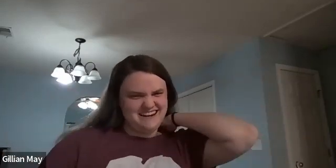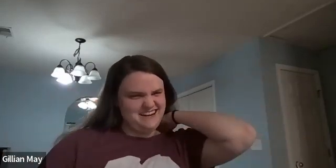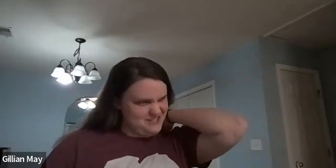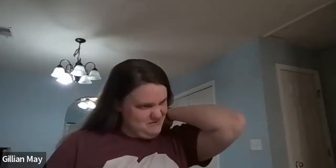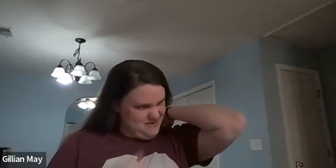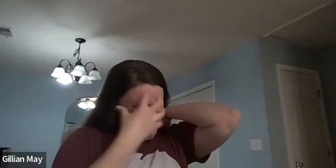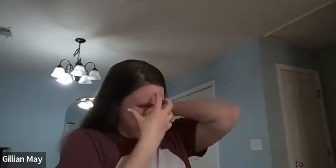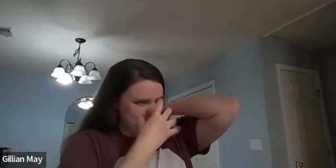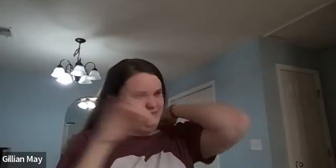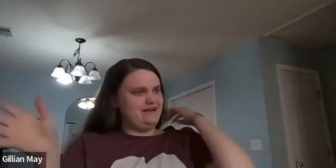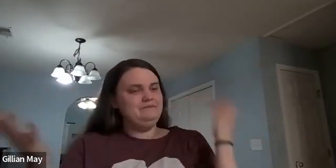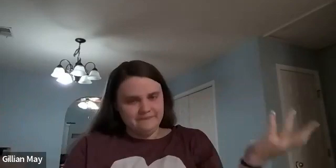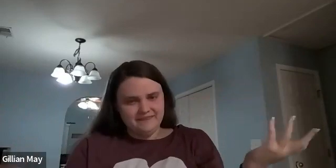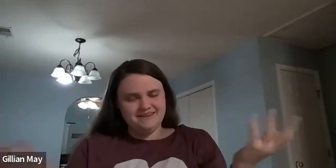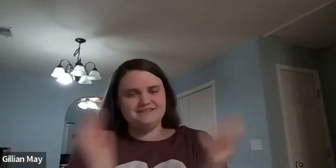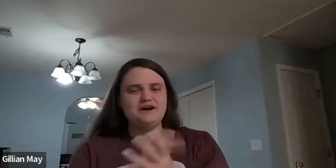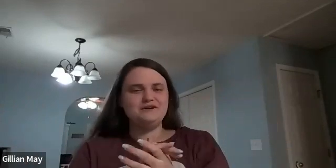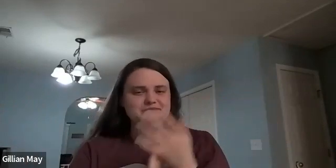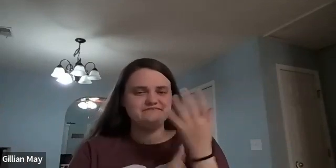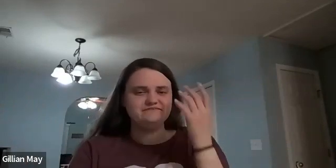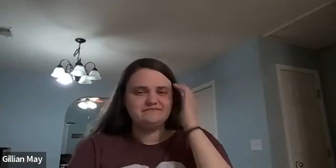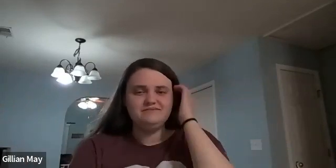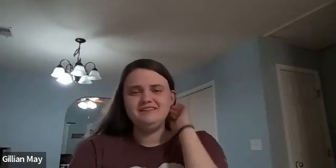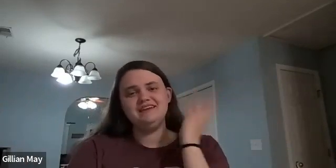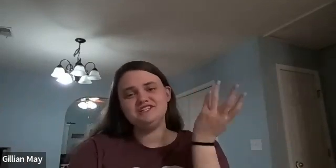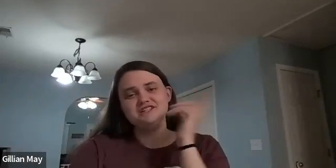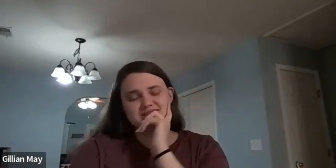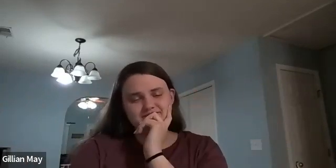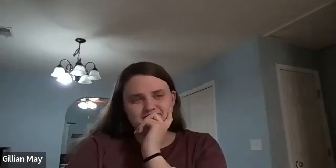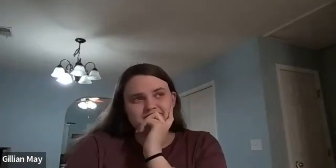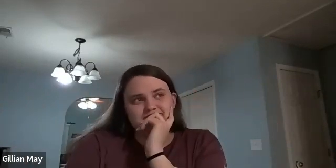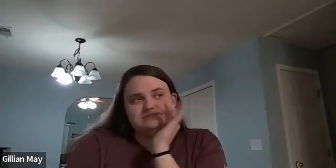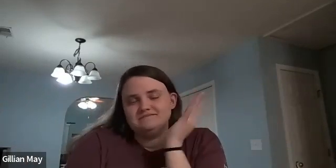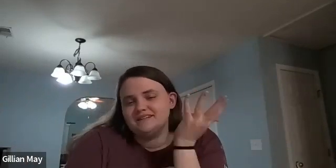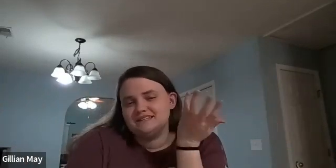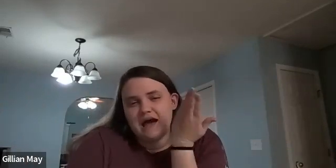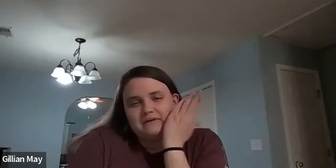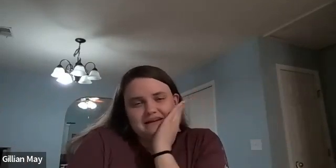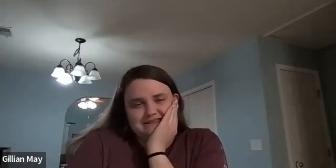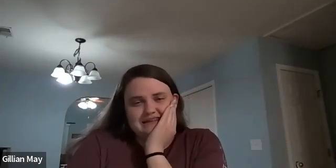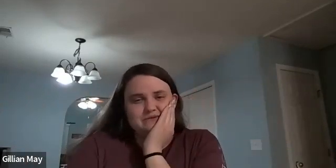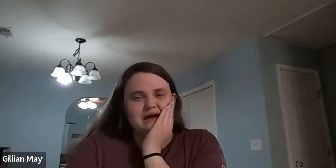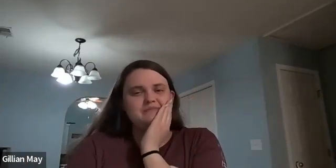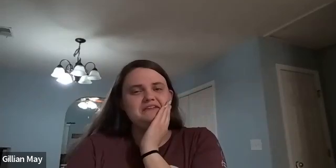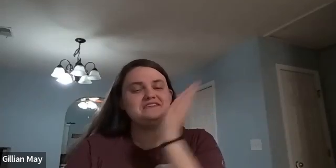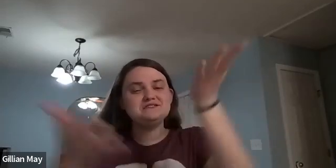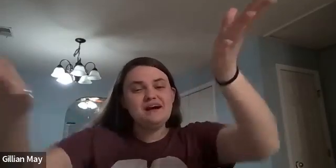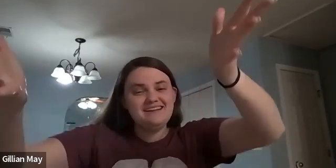I get so, so it's just how it is. And that's why I'm like, this is why I